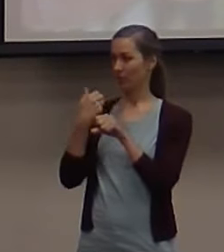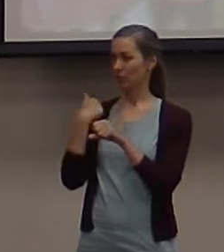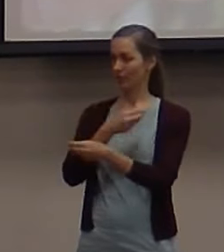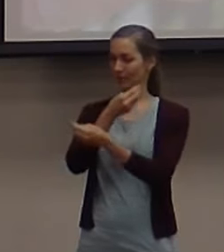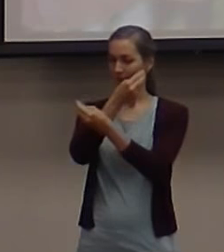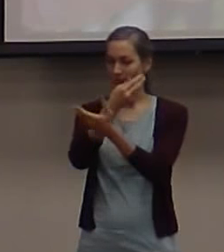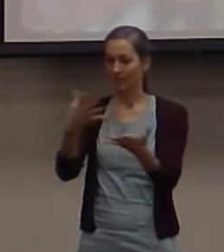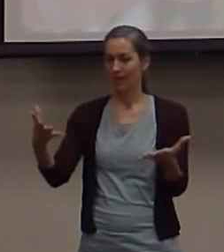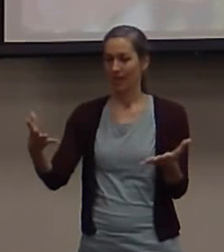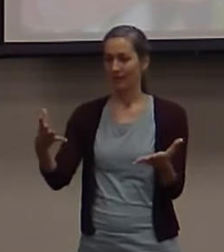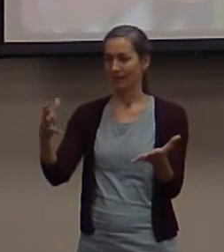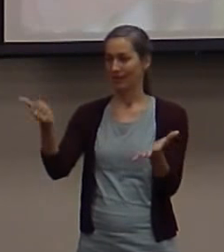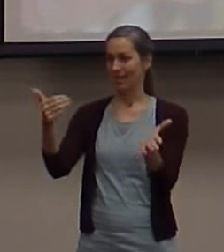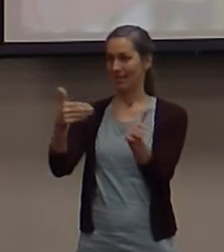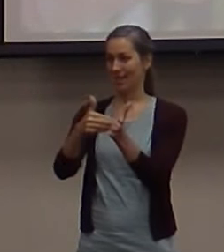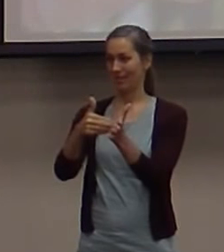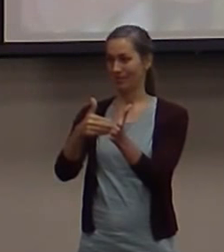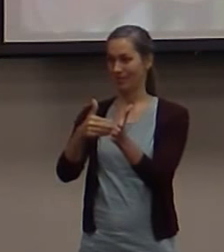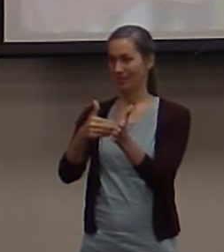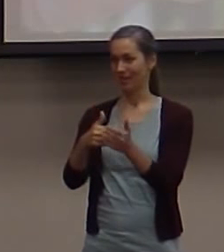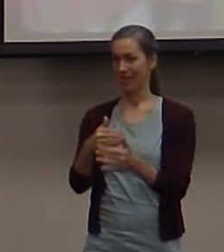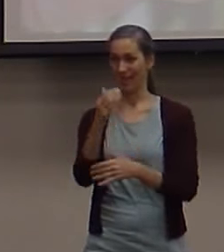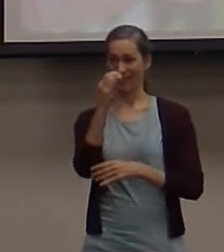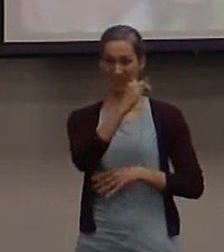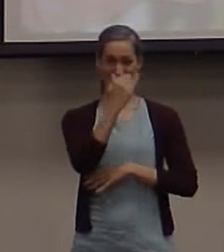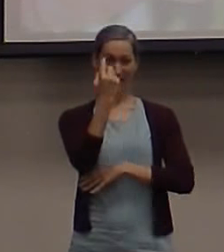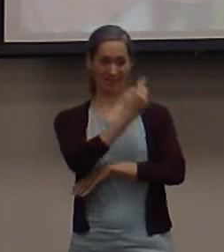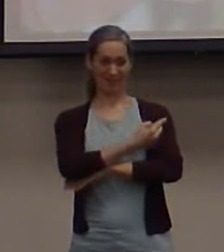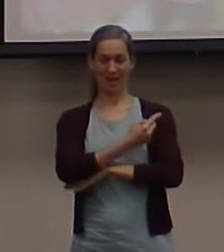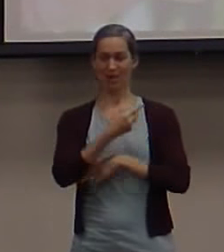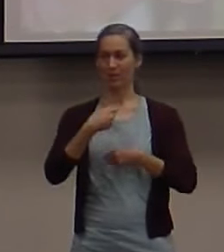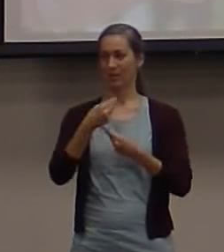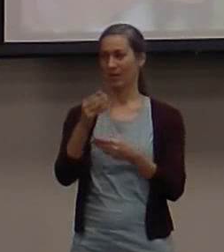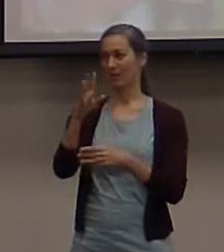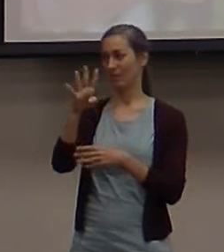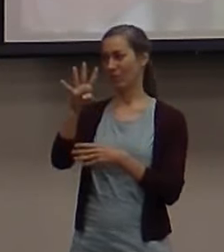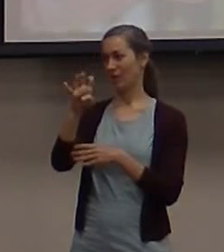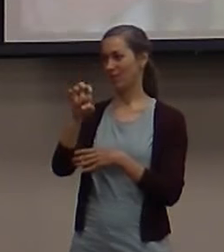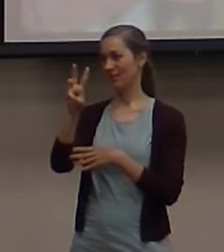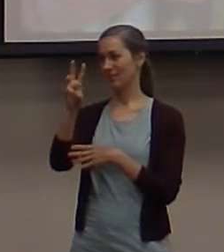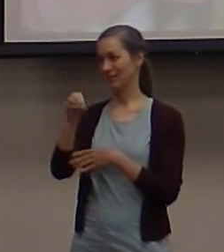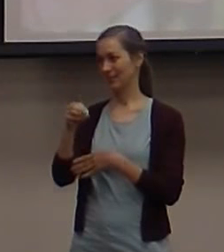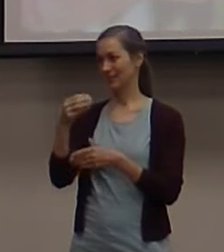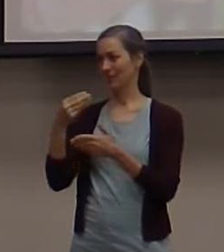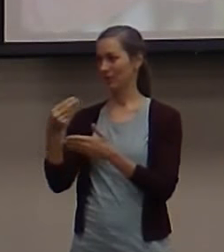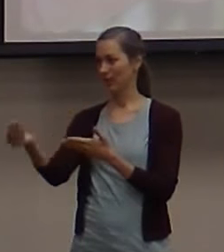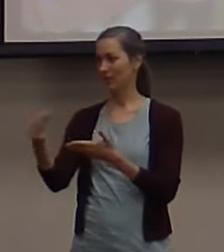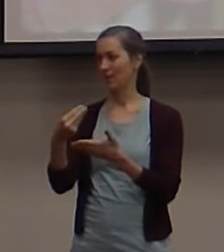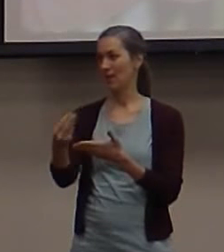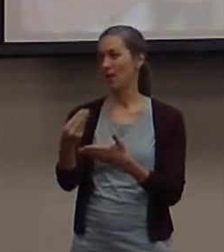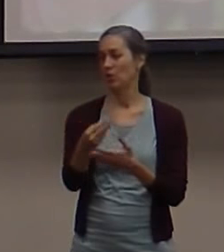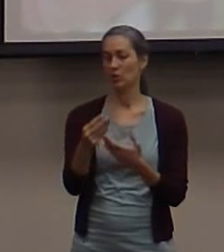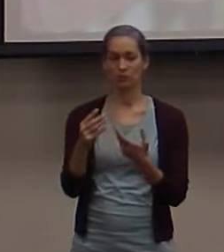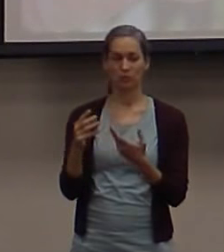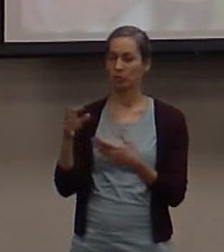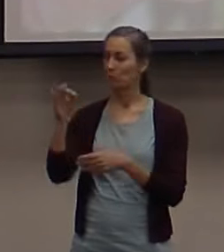out about 460 to great Christian people. Whether they were a preacher, a youth